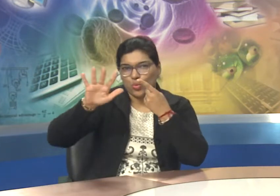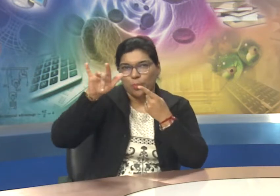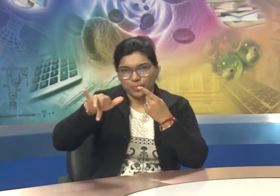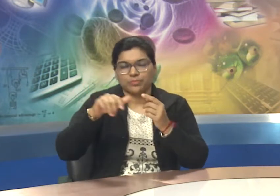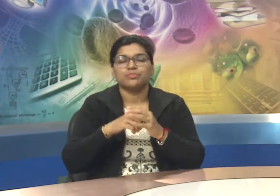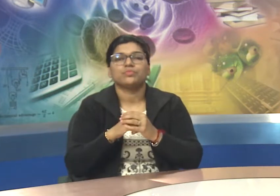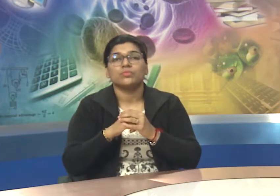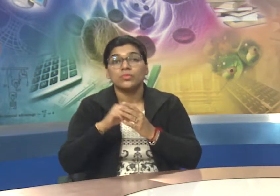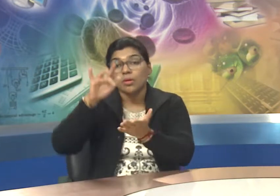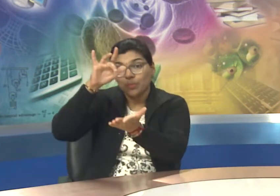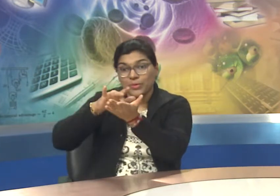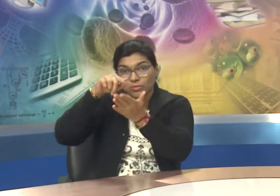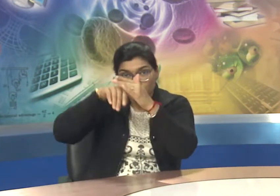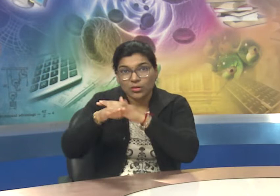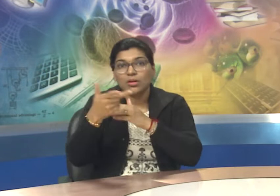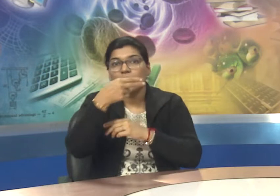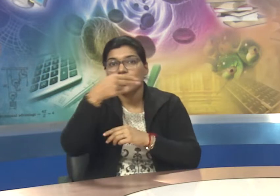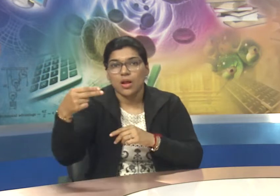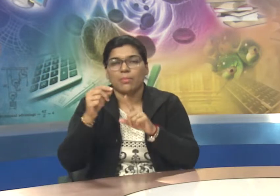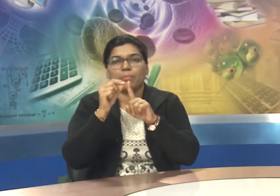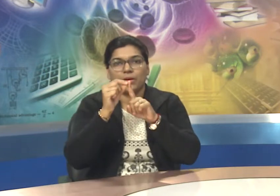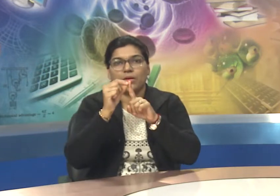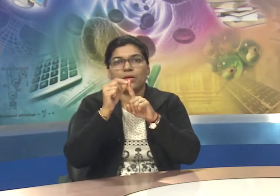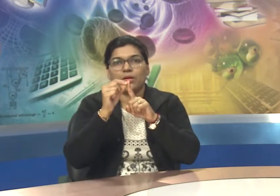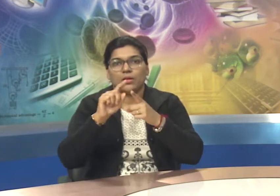The name seems to have been